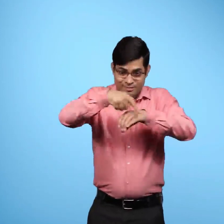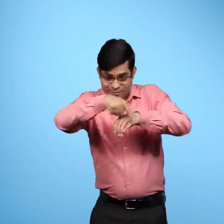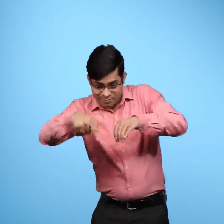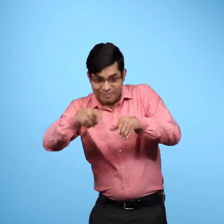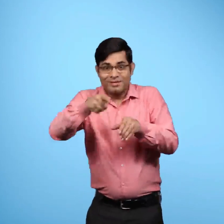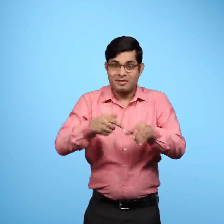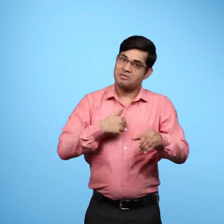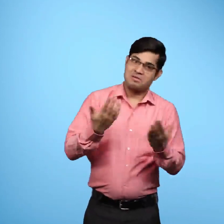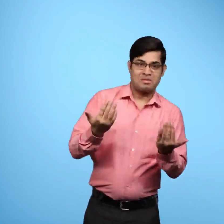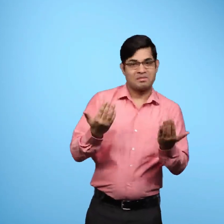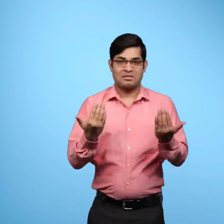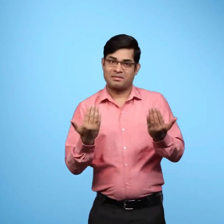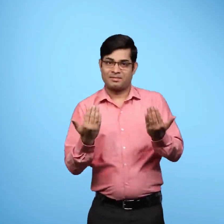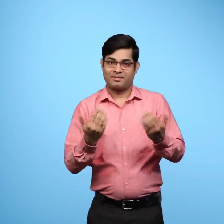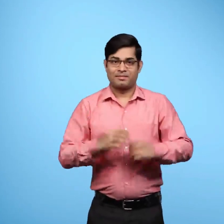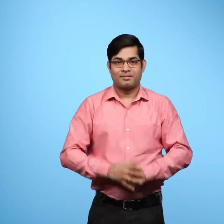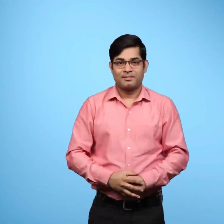the side of my pencil box."